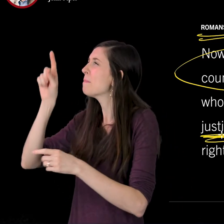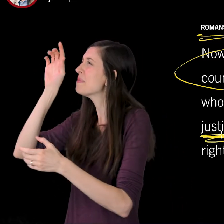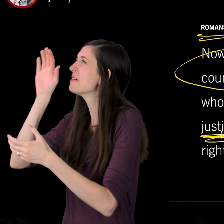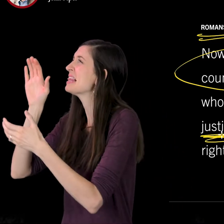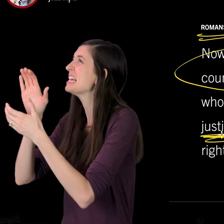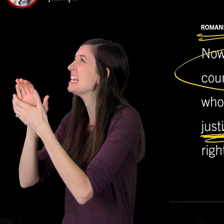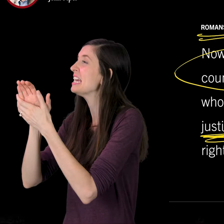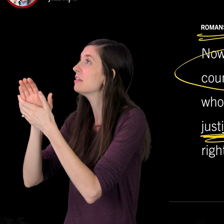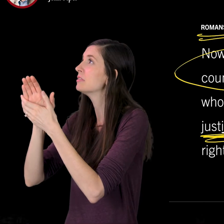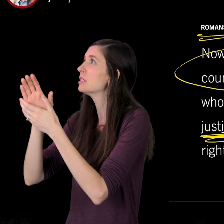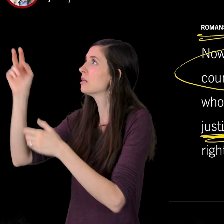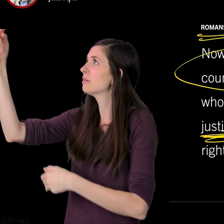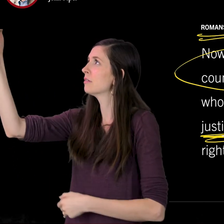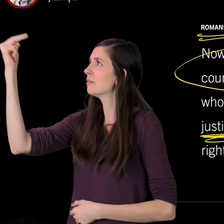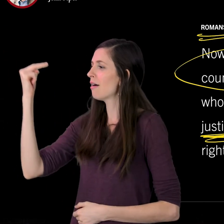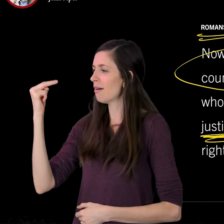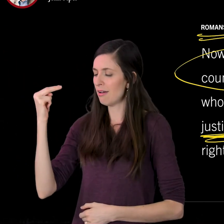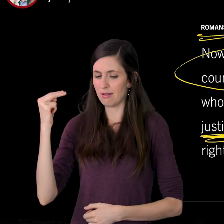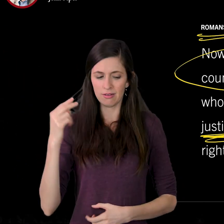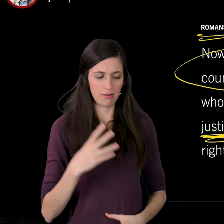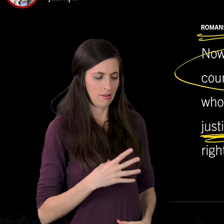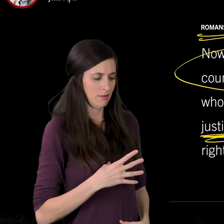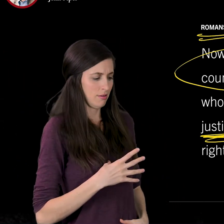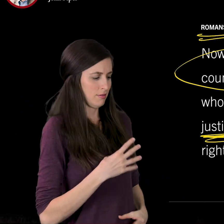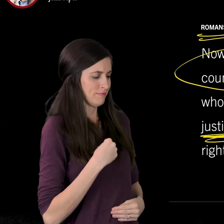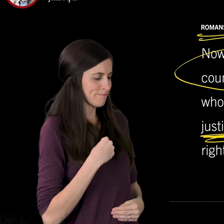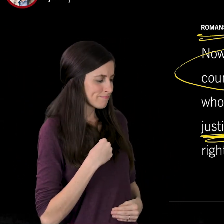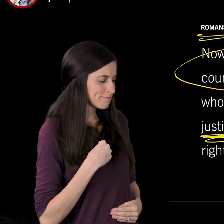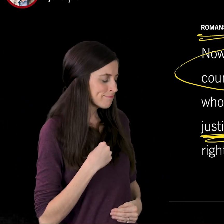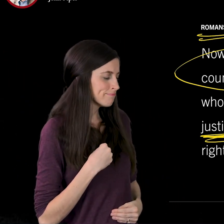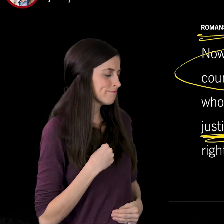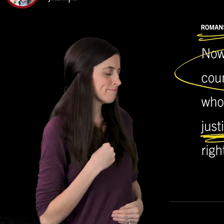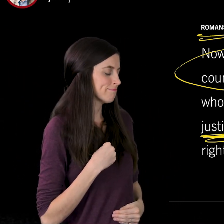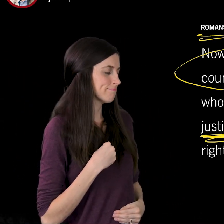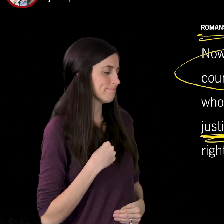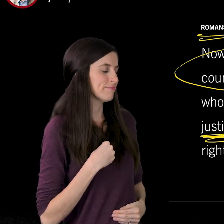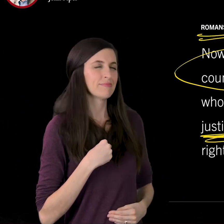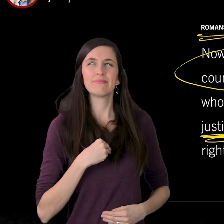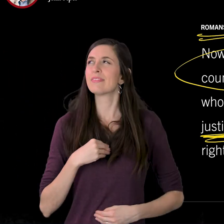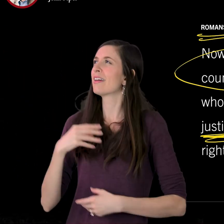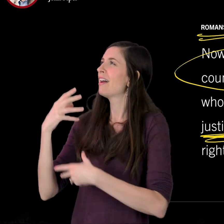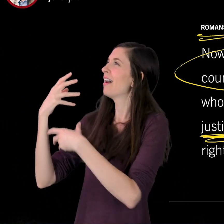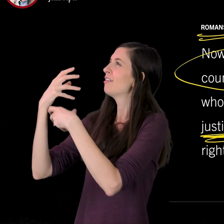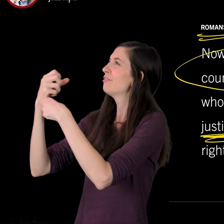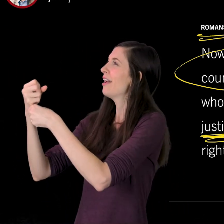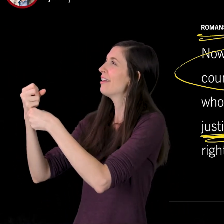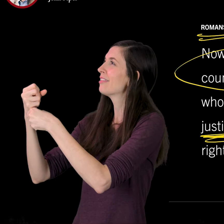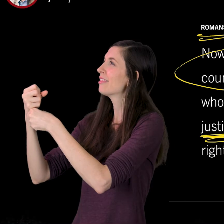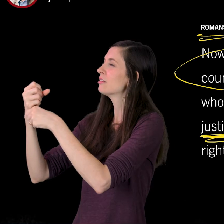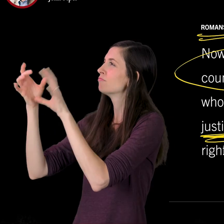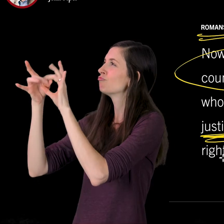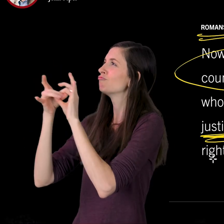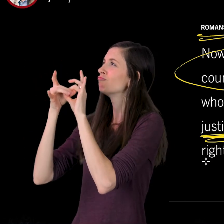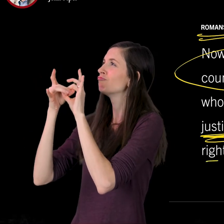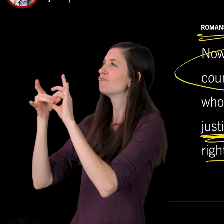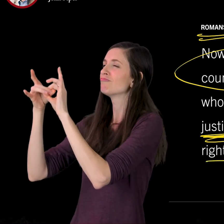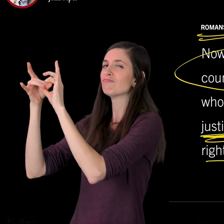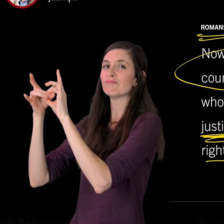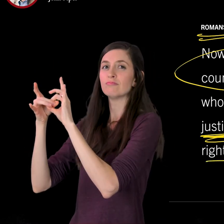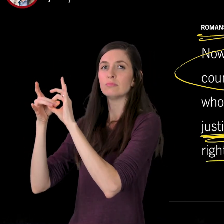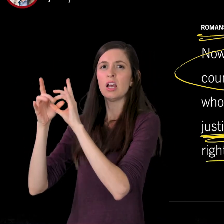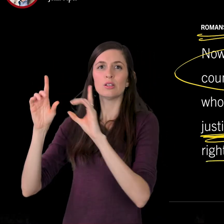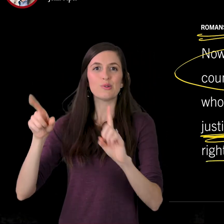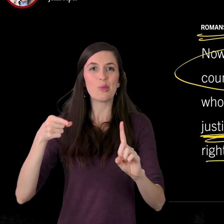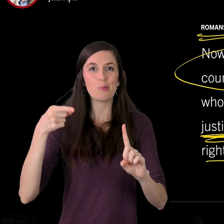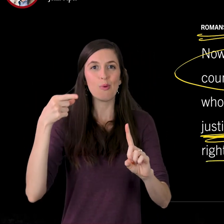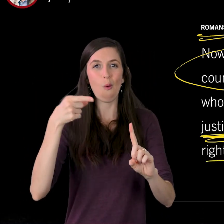ungodly just and righteous by faith his faith is counted as